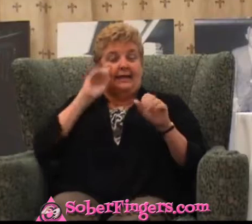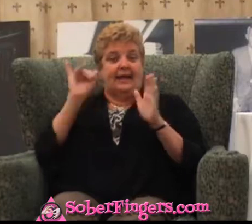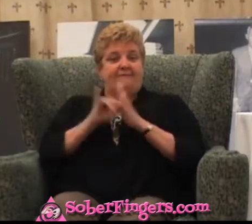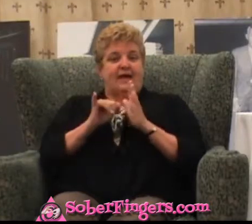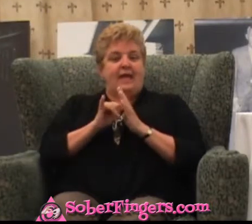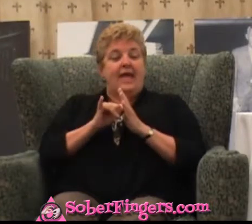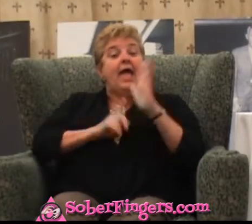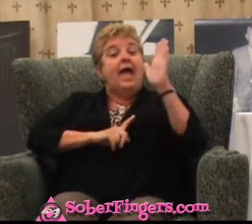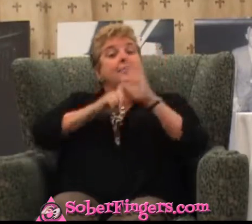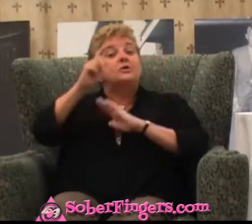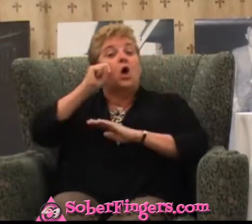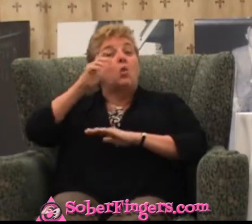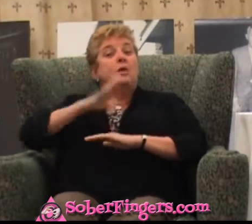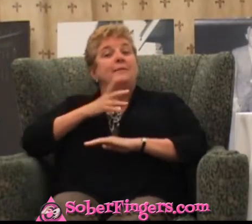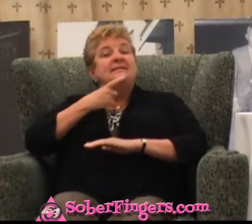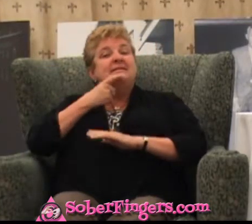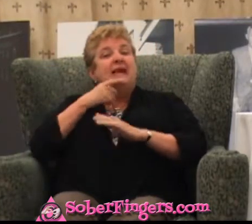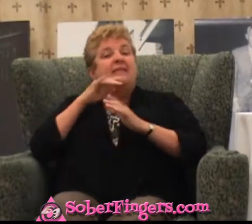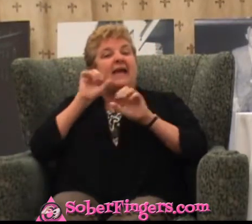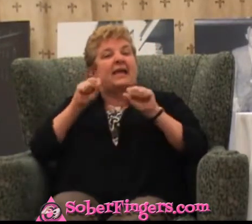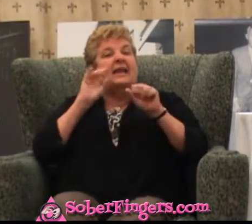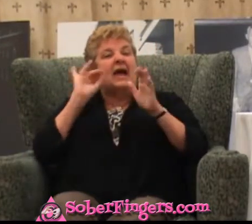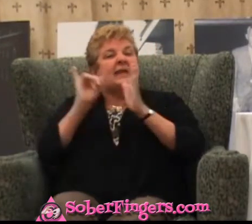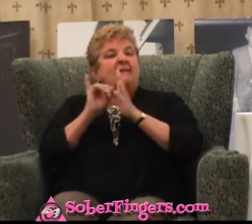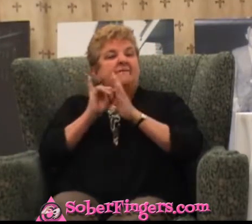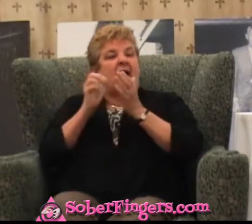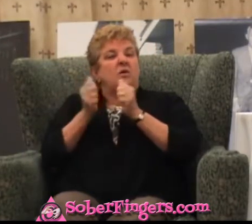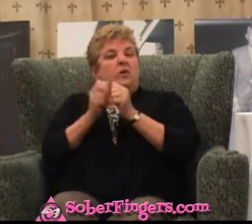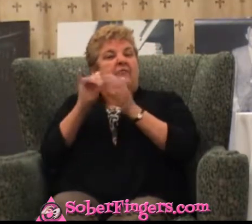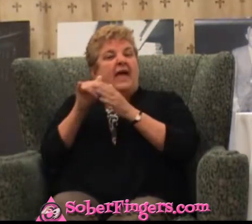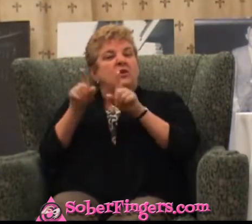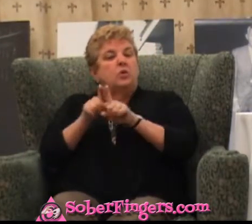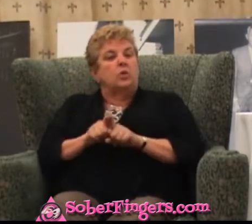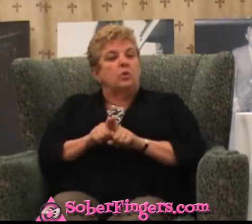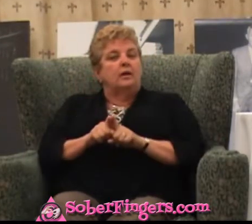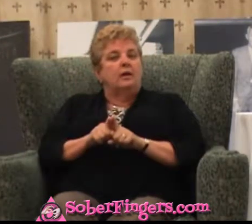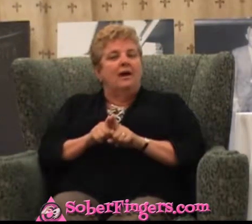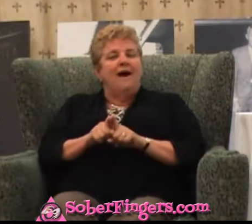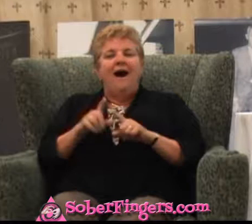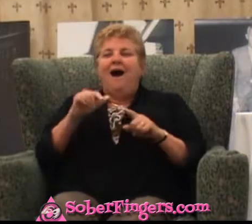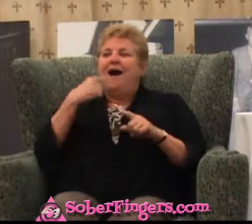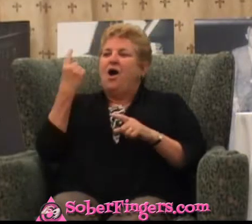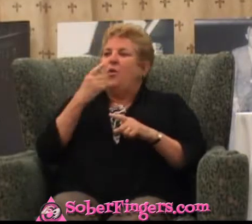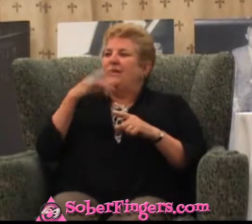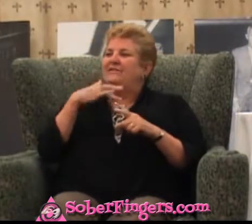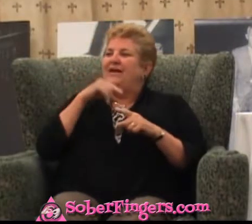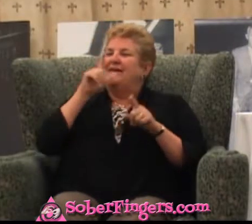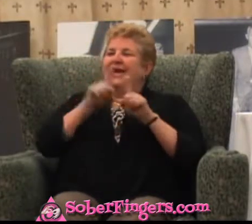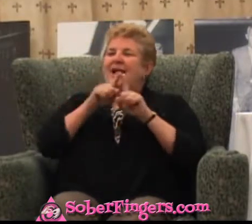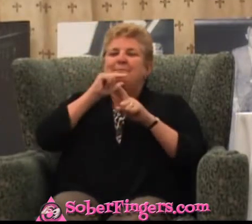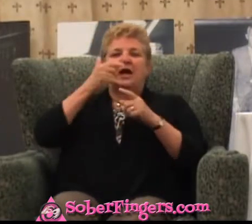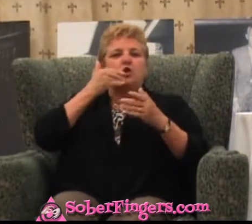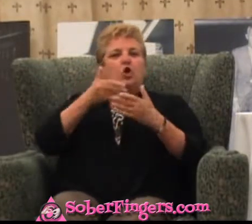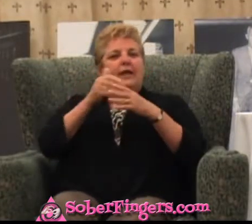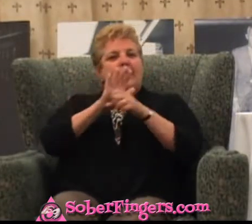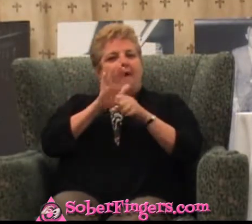identify with this too, because as I grew up, I always felt like I was not good enough because I didn't quite fit